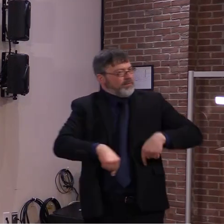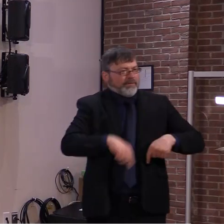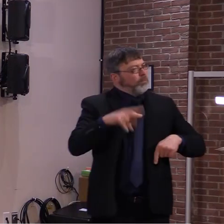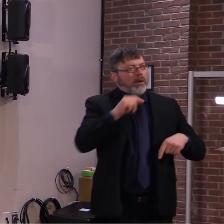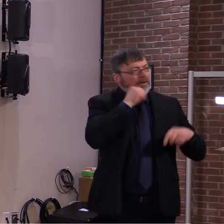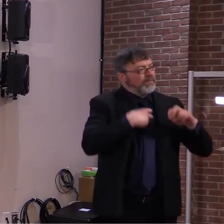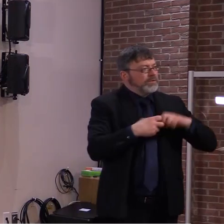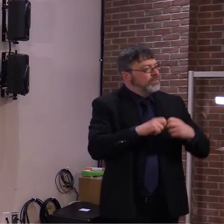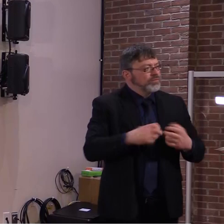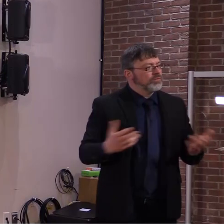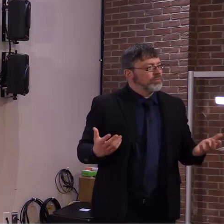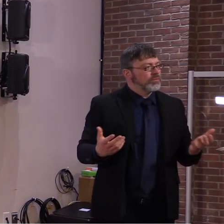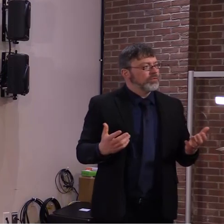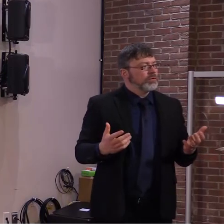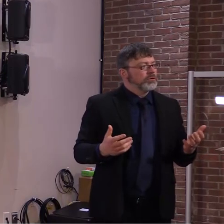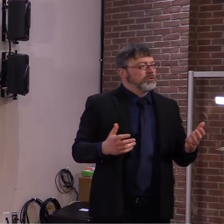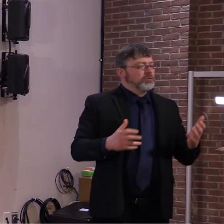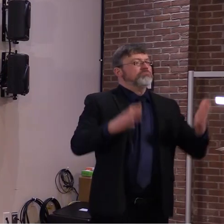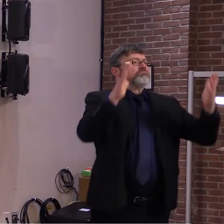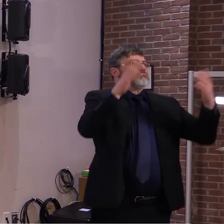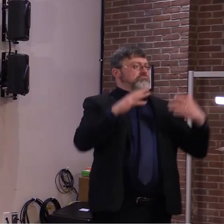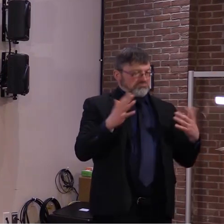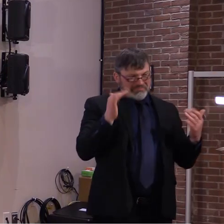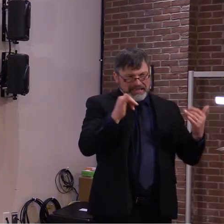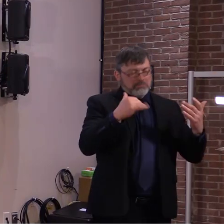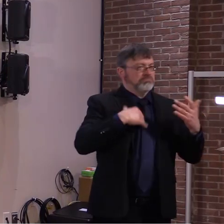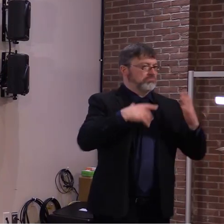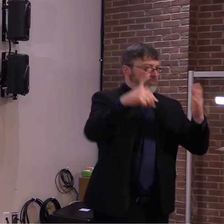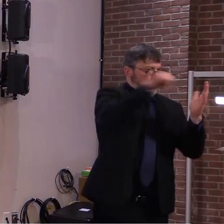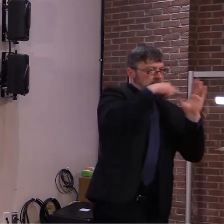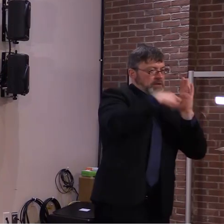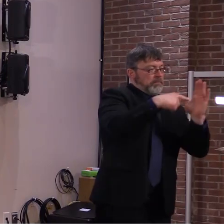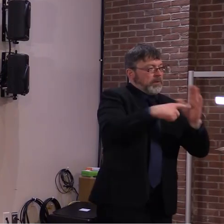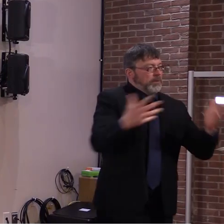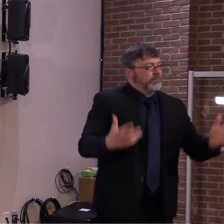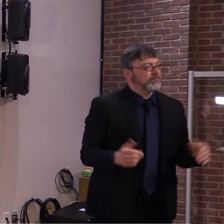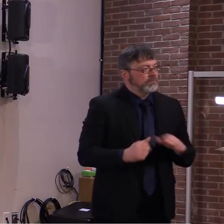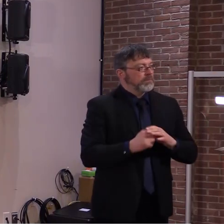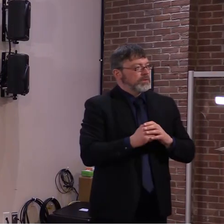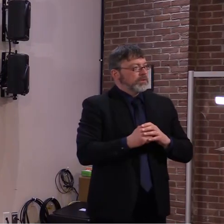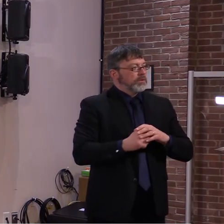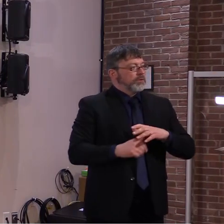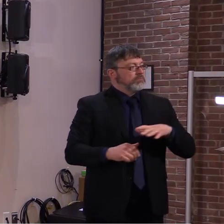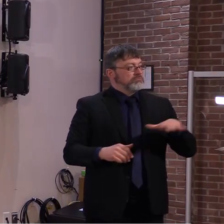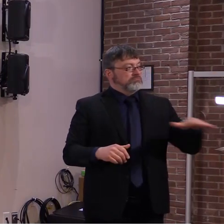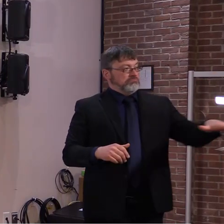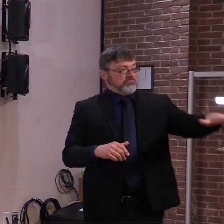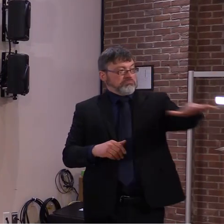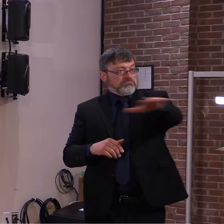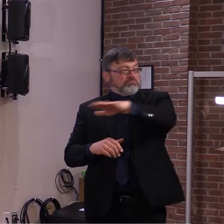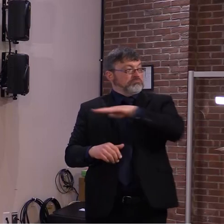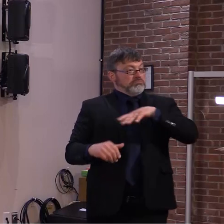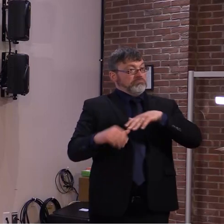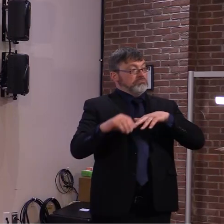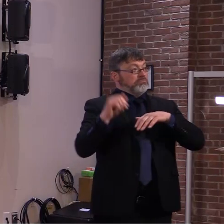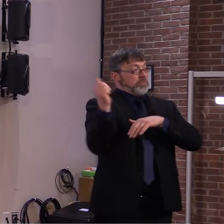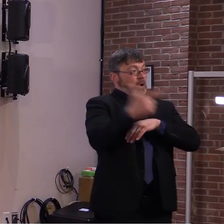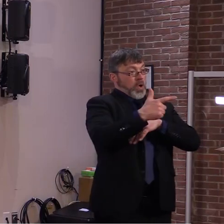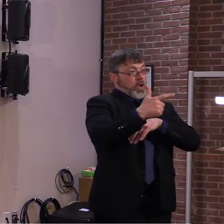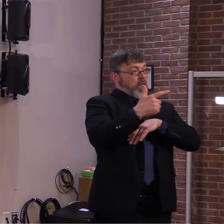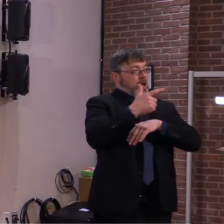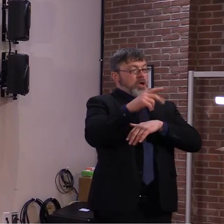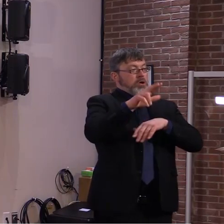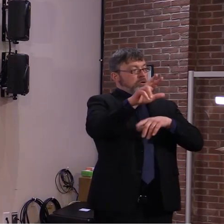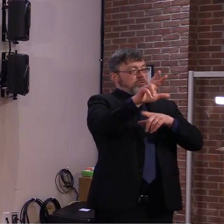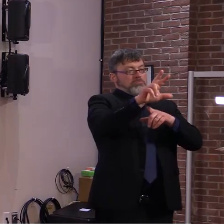does diminish here in Vermont, we'll just move up and get people vaccinated all that much quicker. So the approach we've taken has